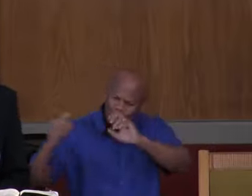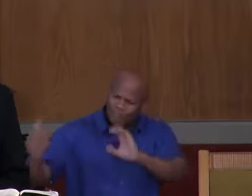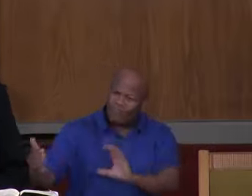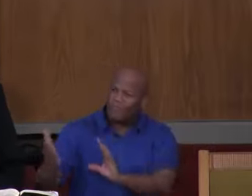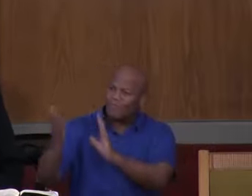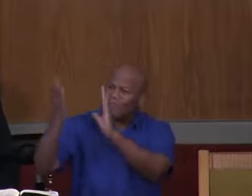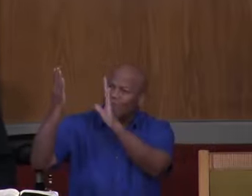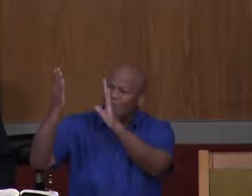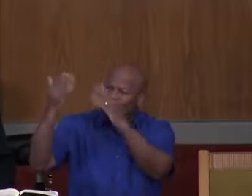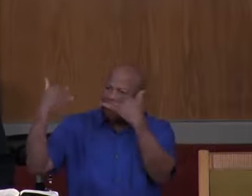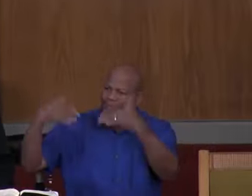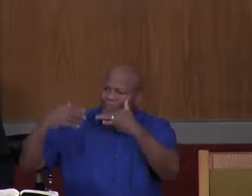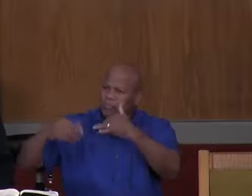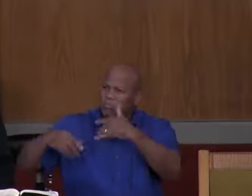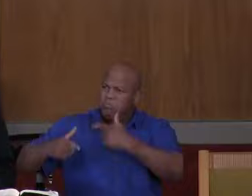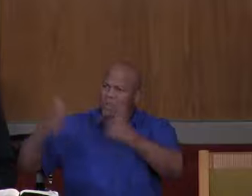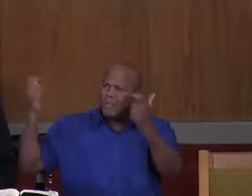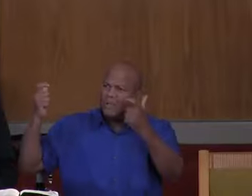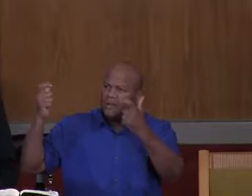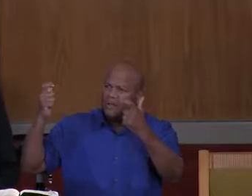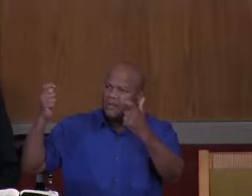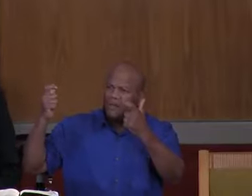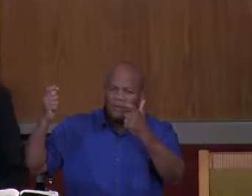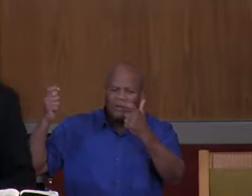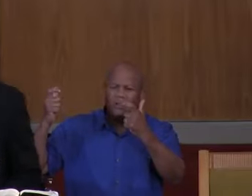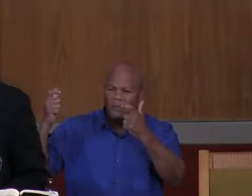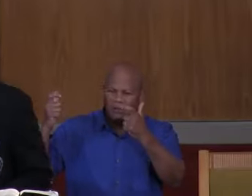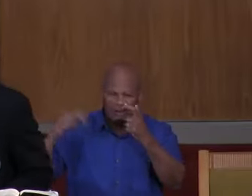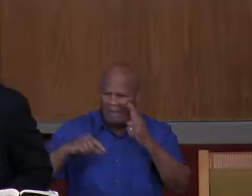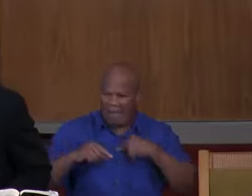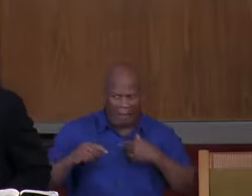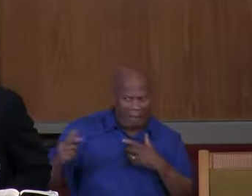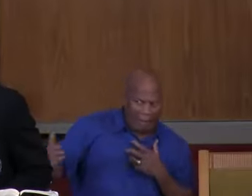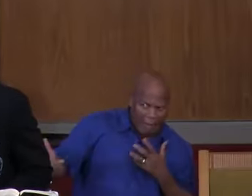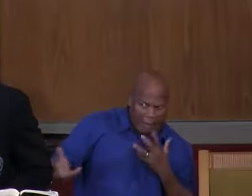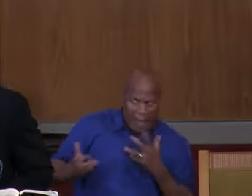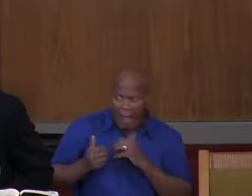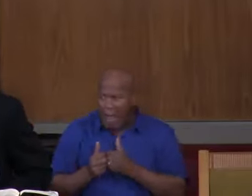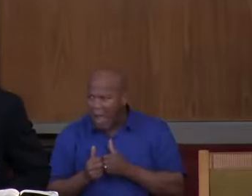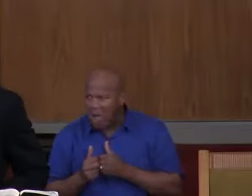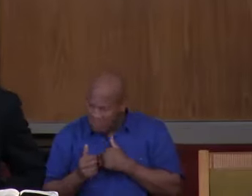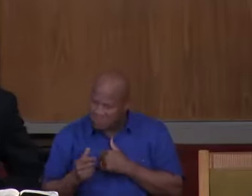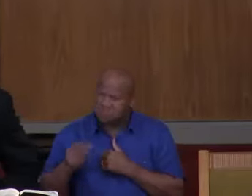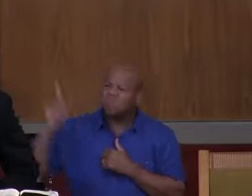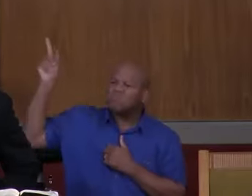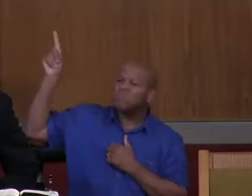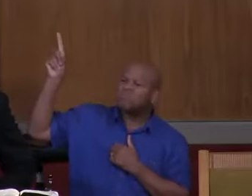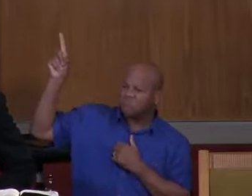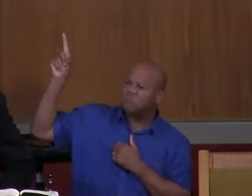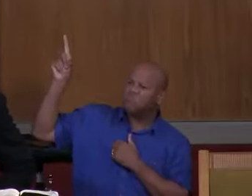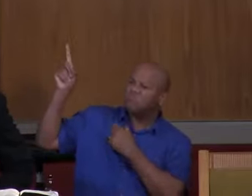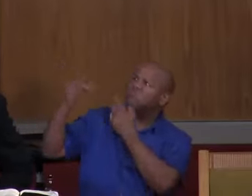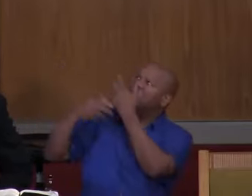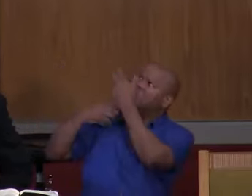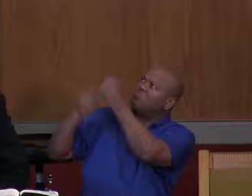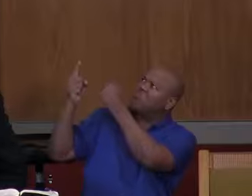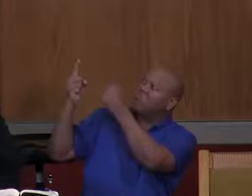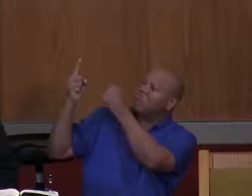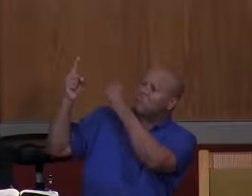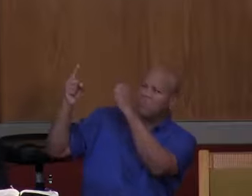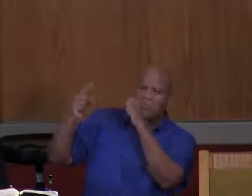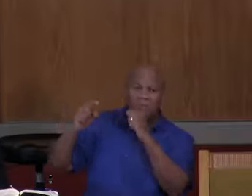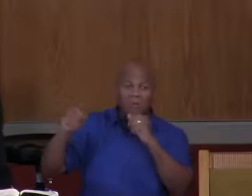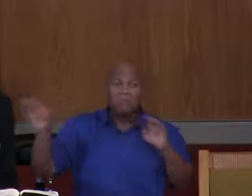still smaller than God. Let me say it again. Problems, mountains bigger than me are